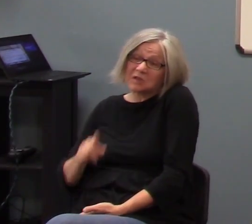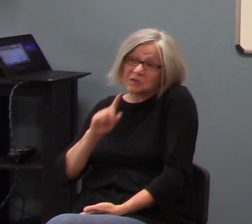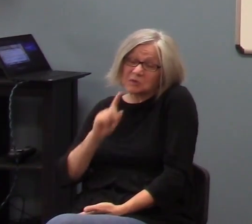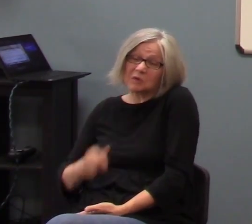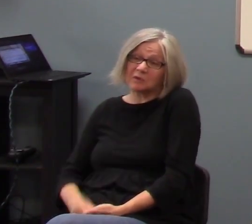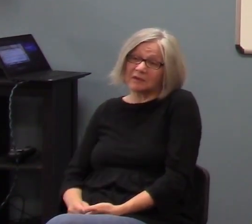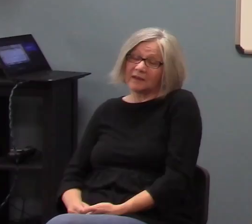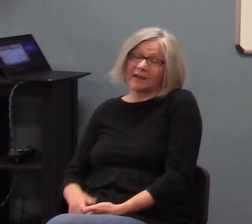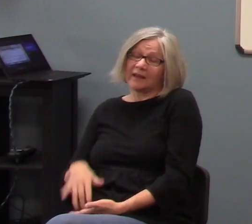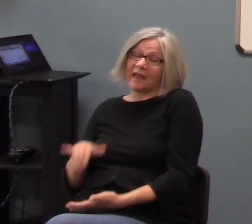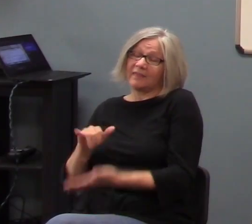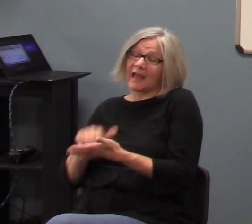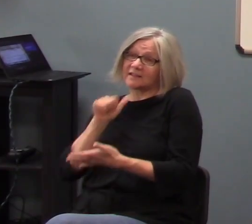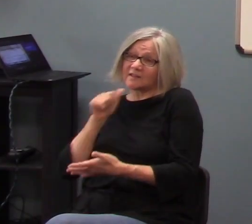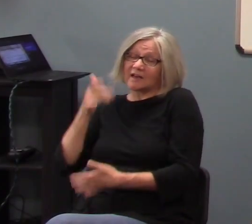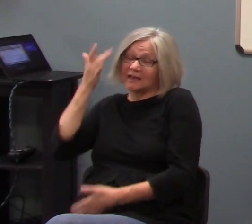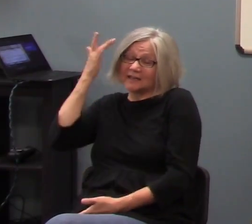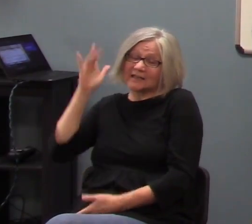an intelligent cause either.